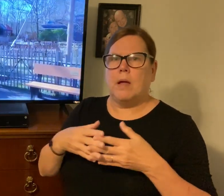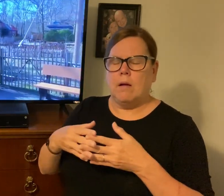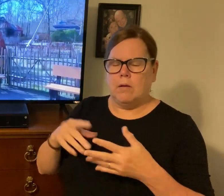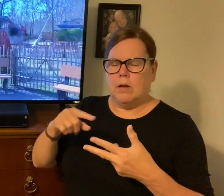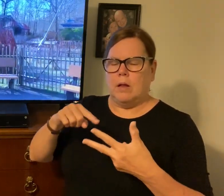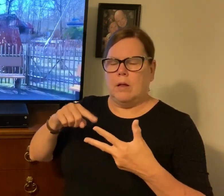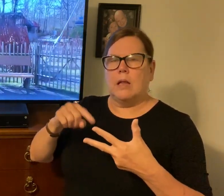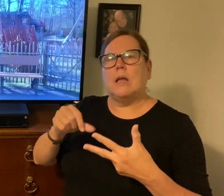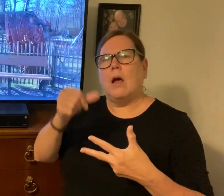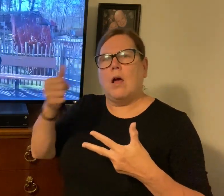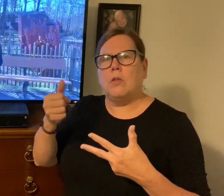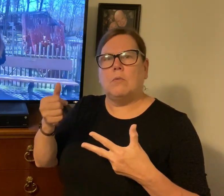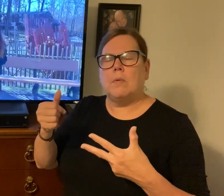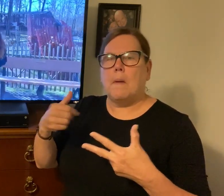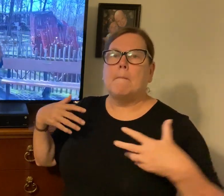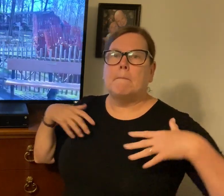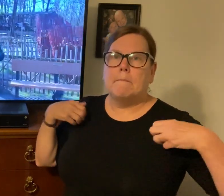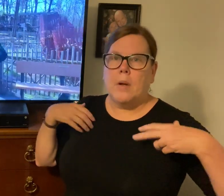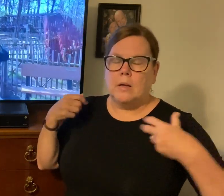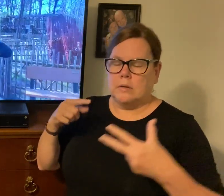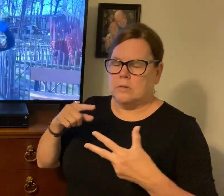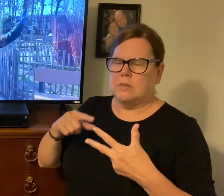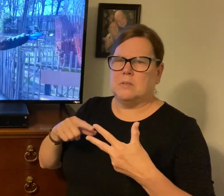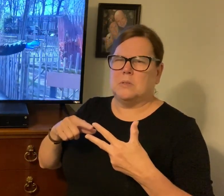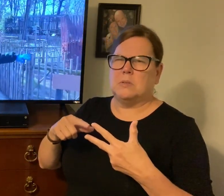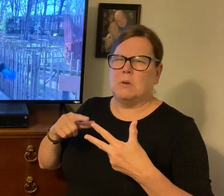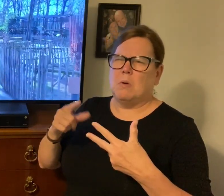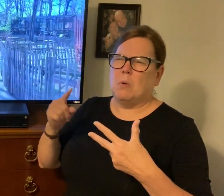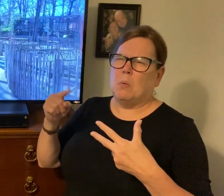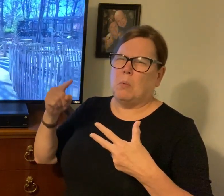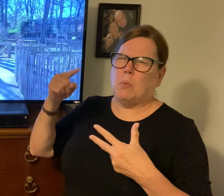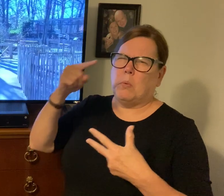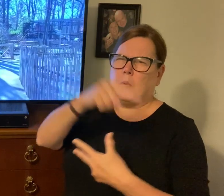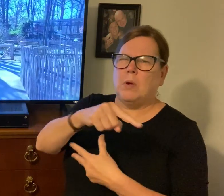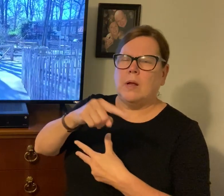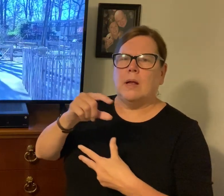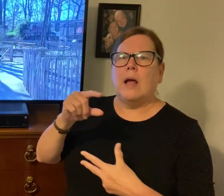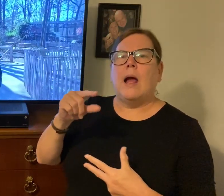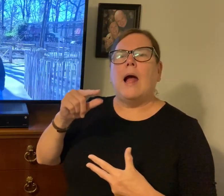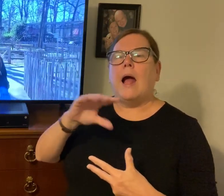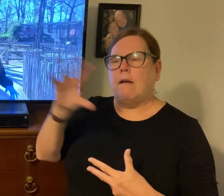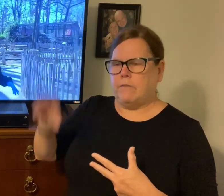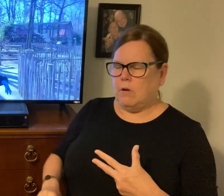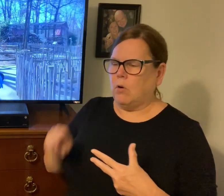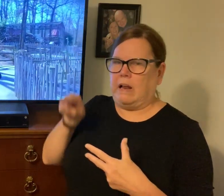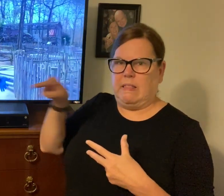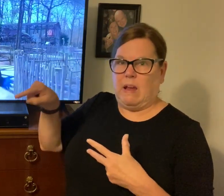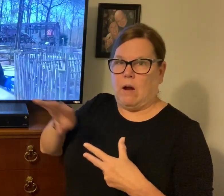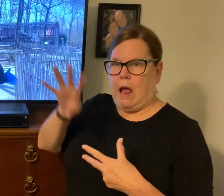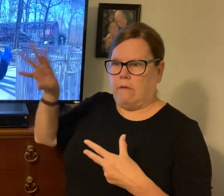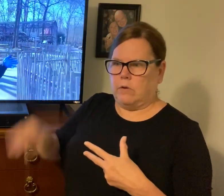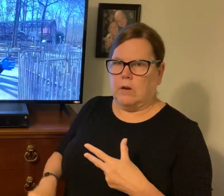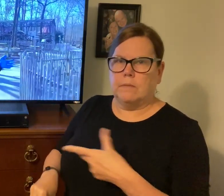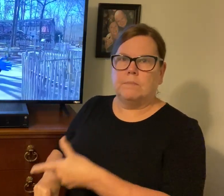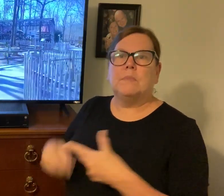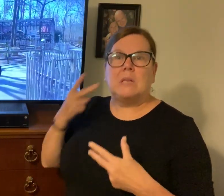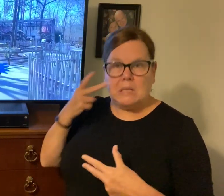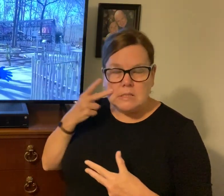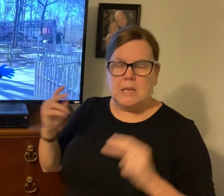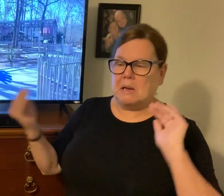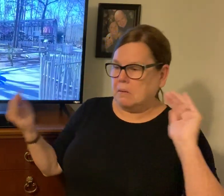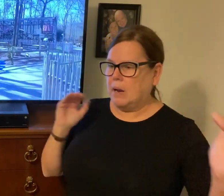And Debraza monkeys are Old World monkeys, so they're found all the way over on the other side of the world in Africa. So you can compare them and see